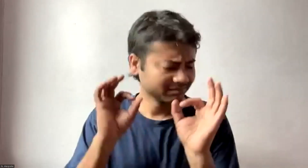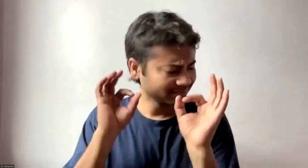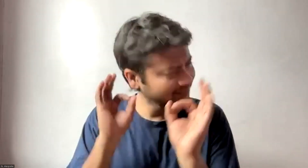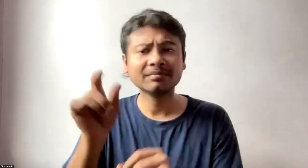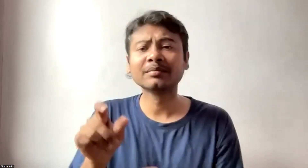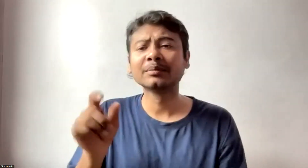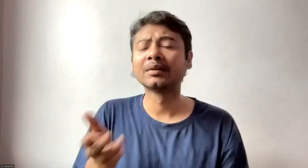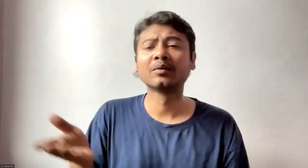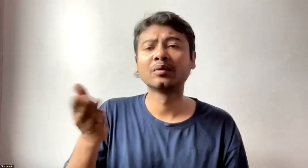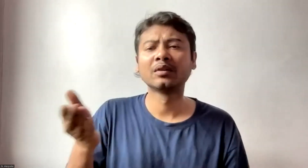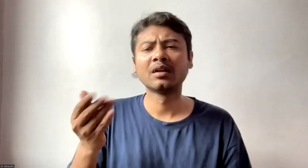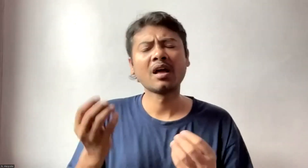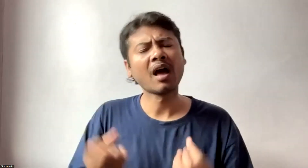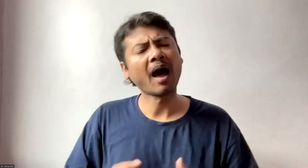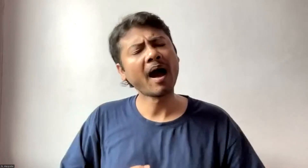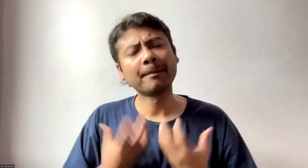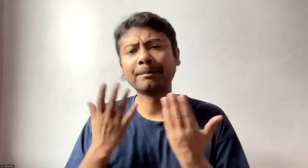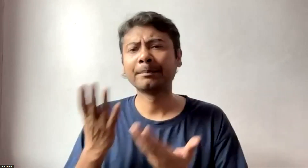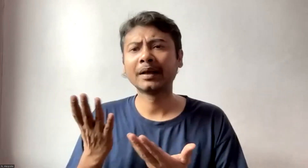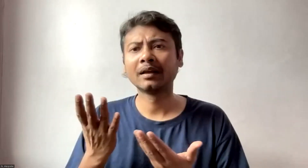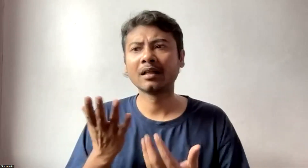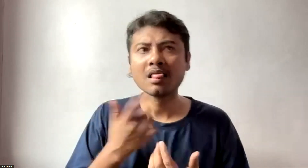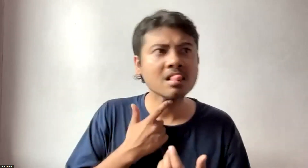they're very calm.